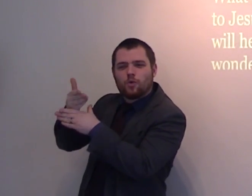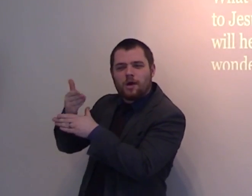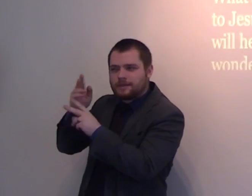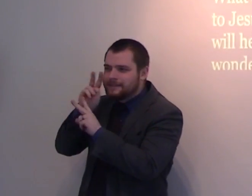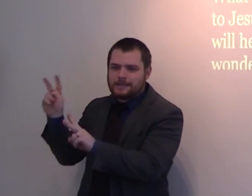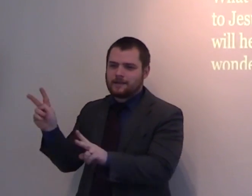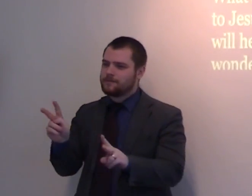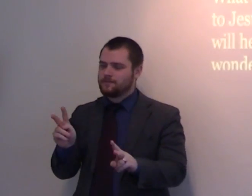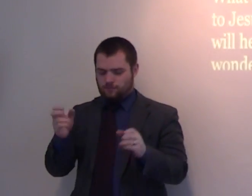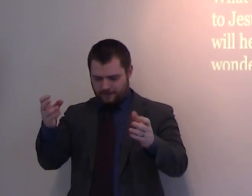Maybe I have problems,